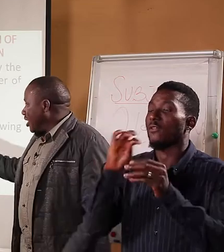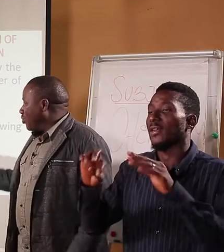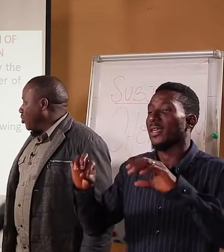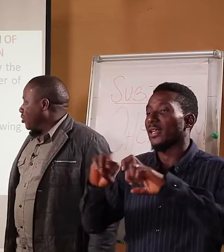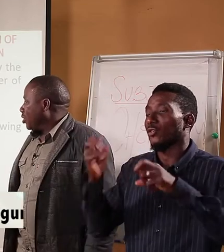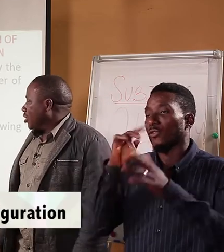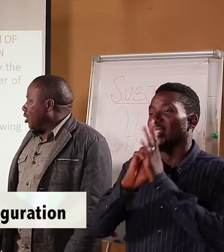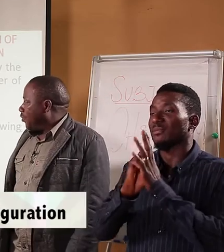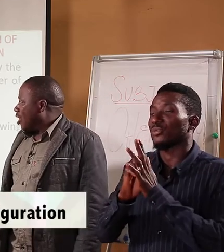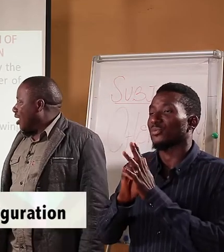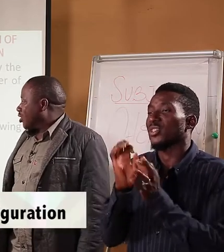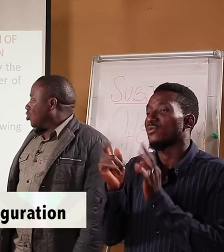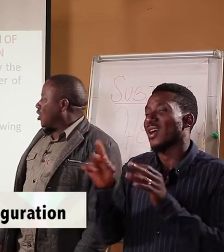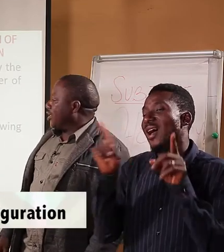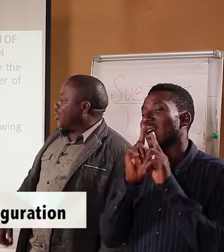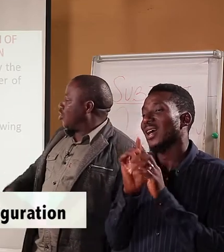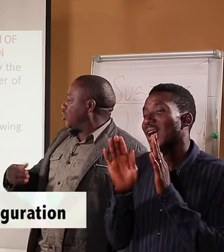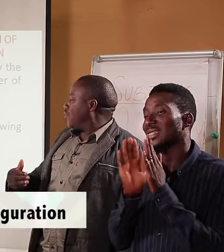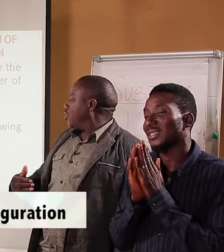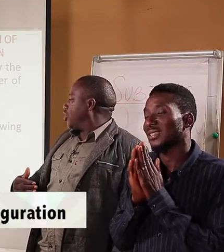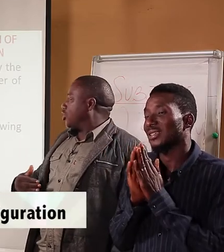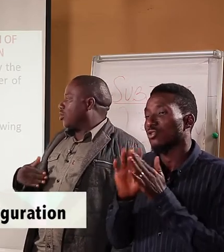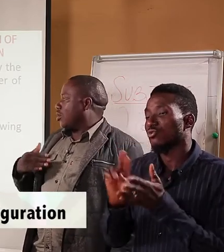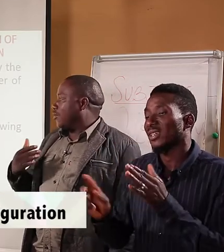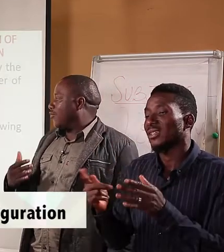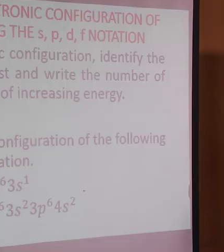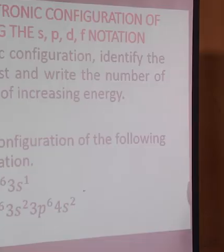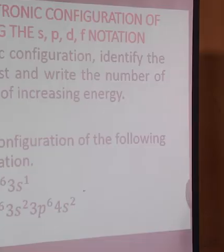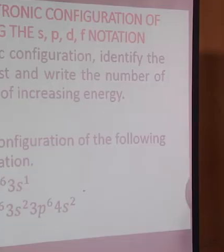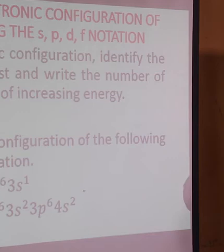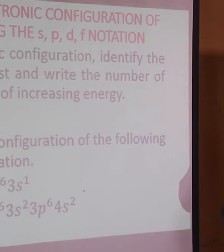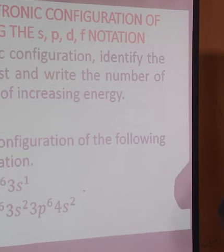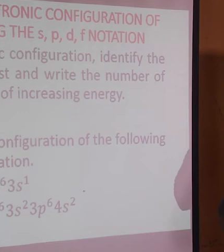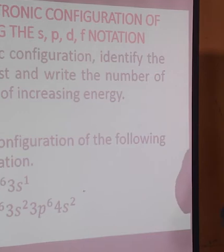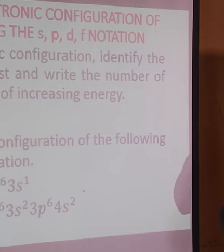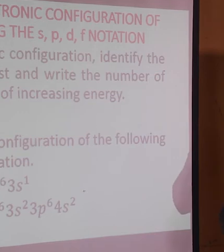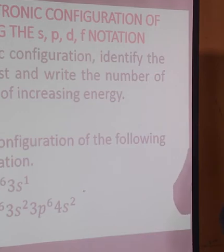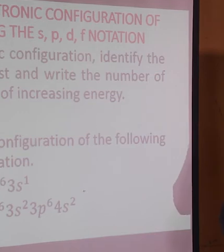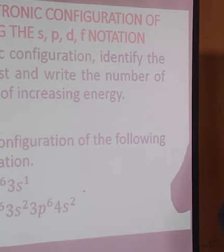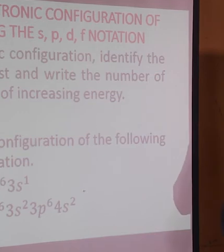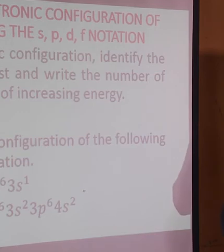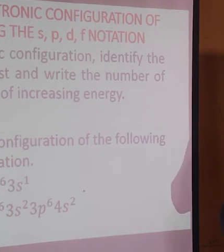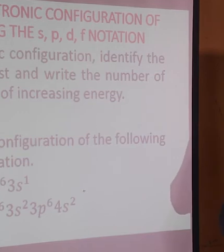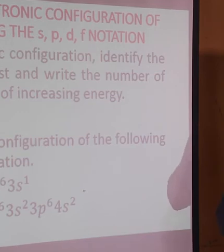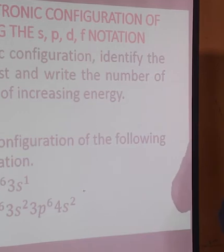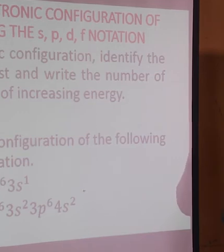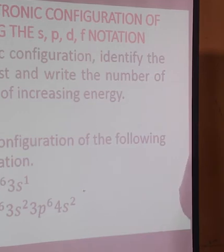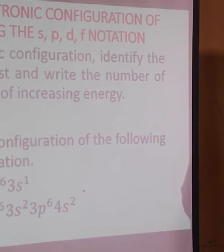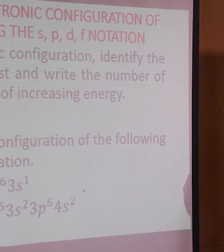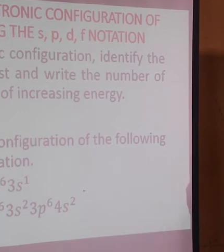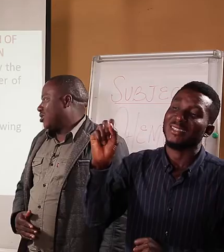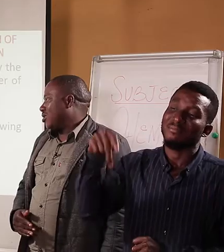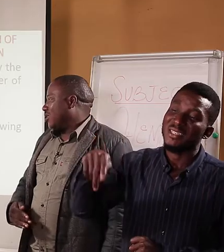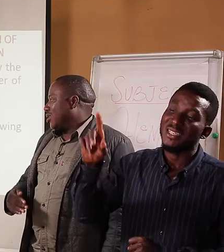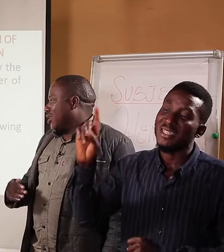For example, if you are asked to write the electronic configuration of the following using the SPDF